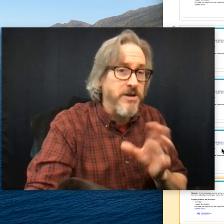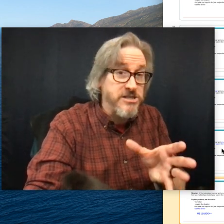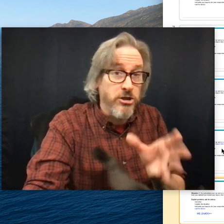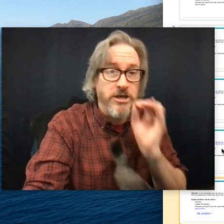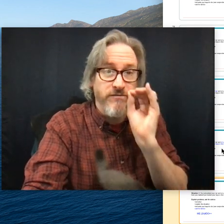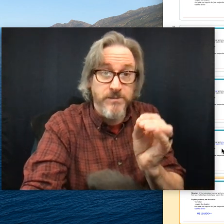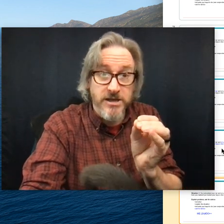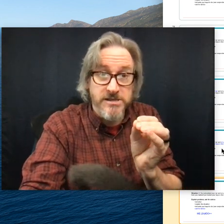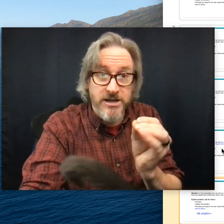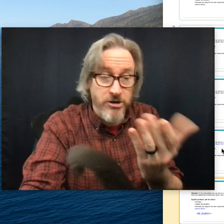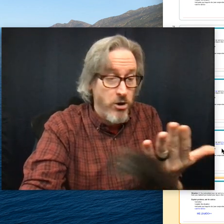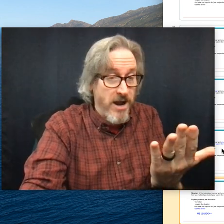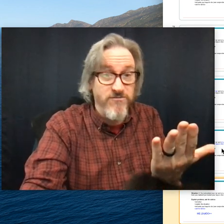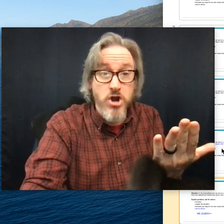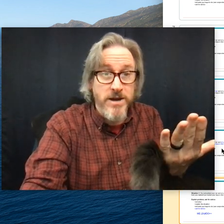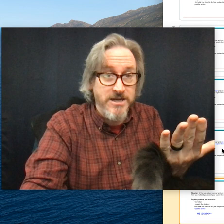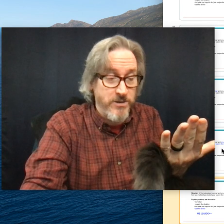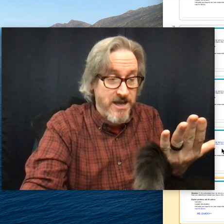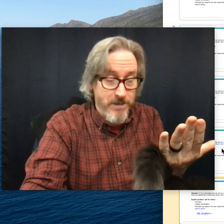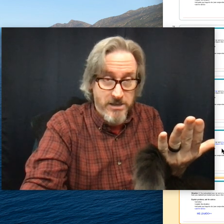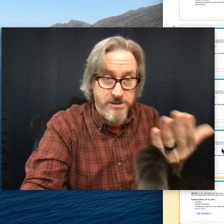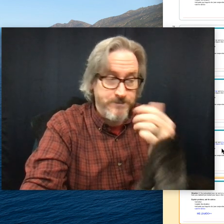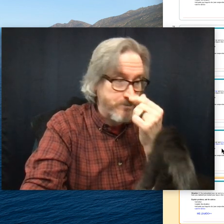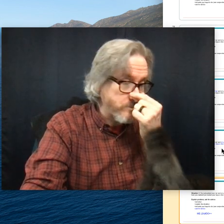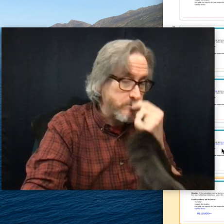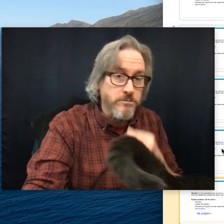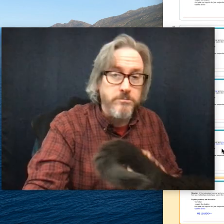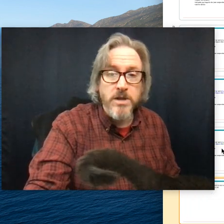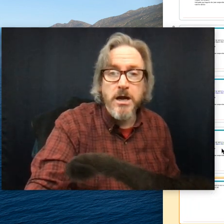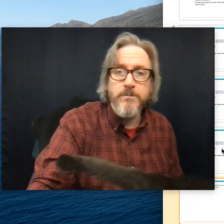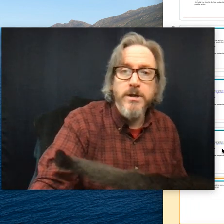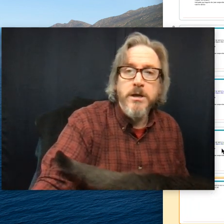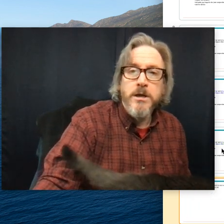That's the place to look if something is there and you go, I have no idea what that means.